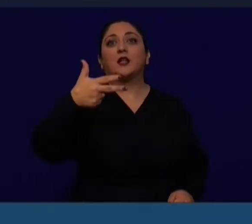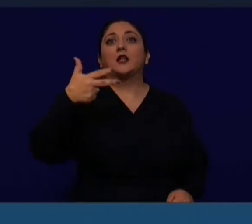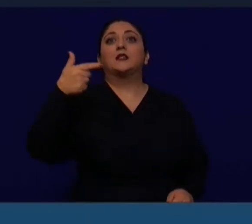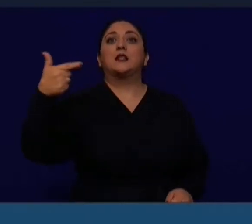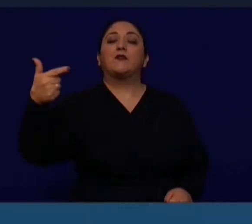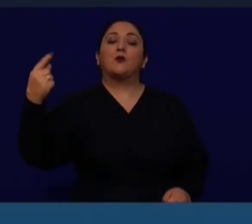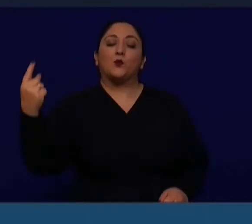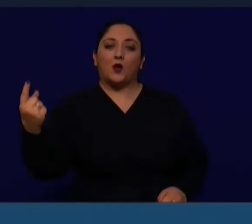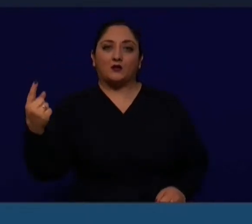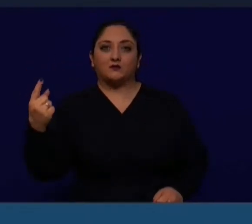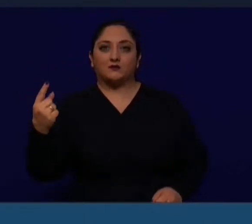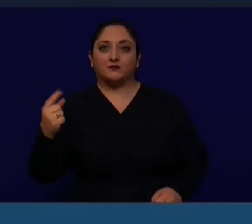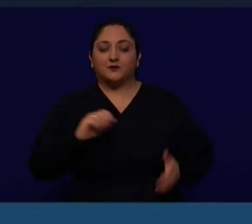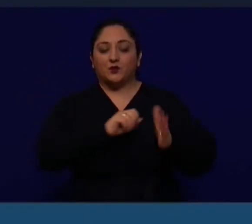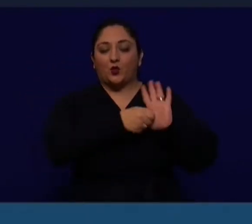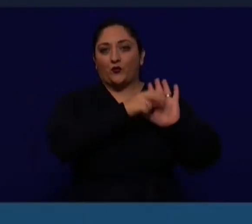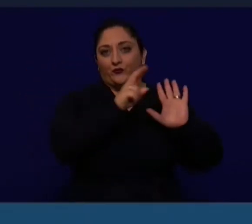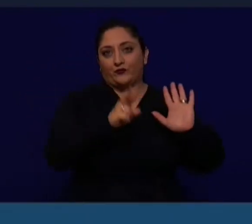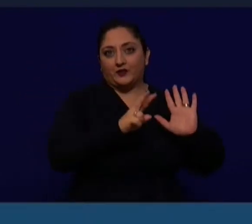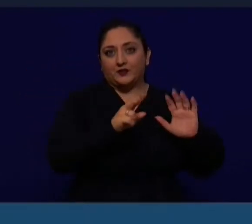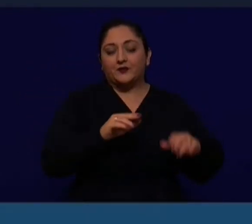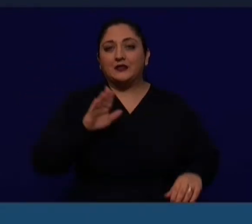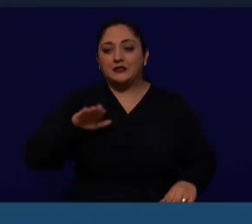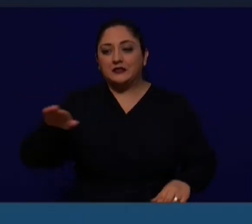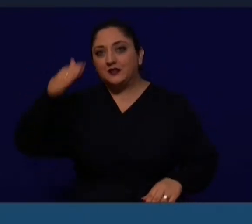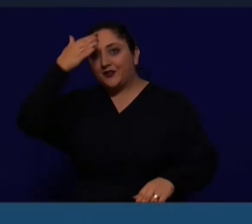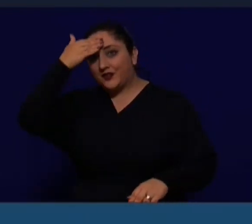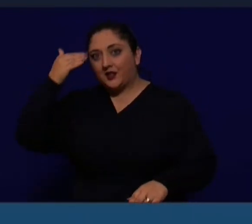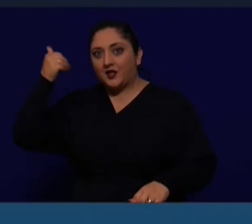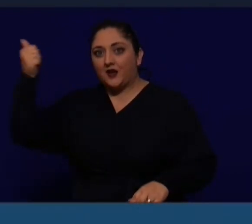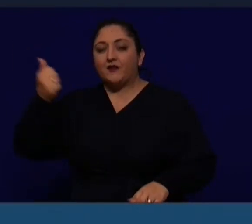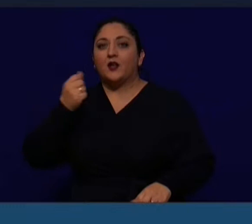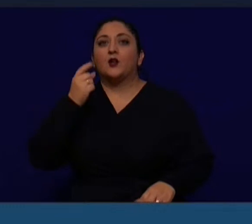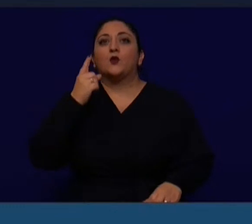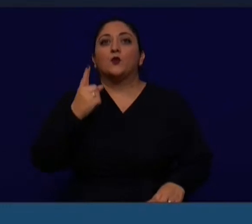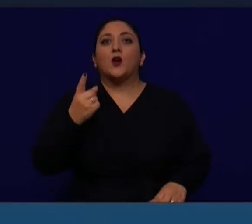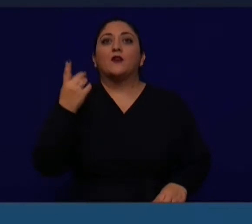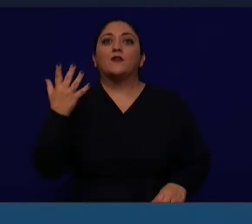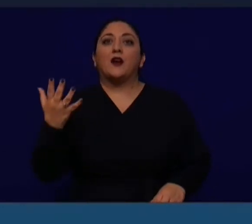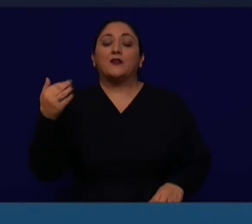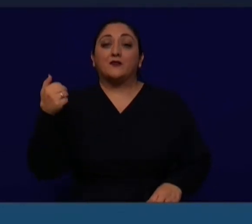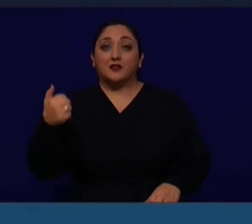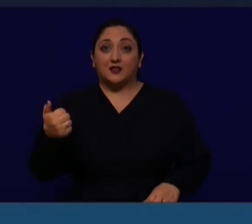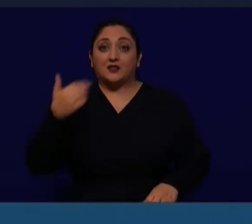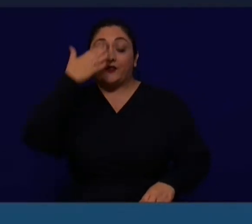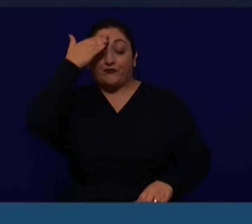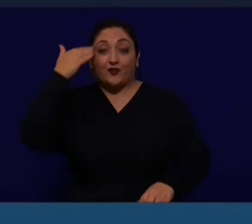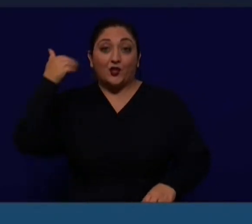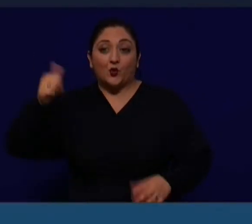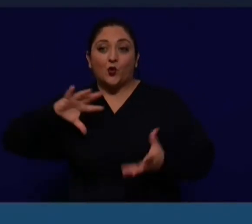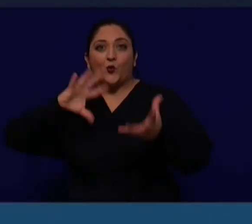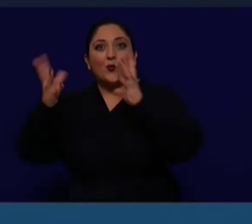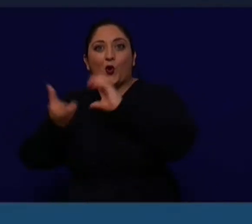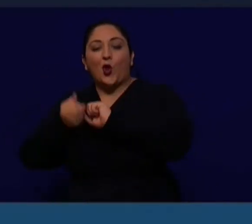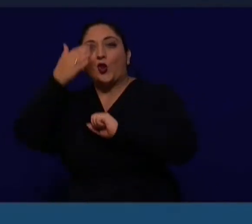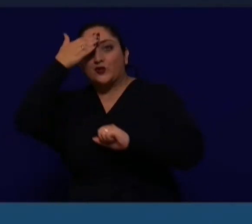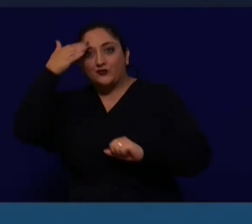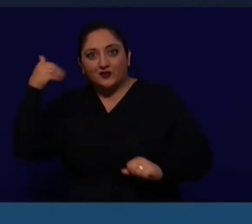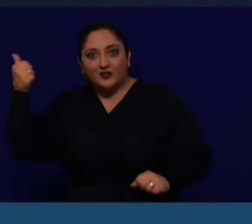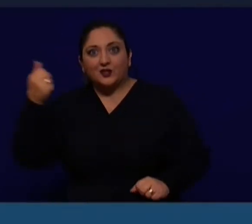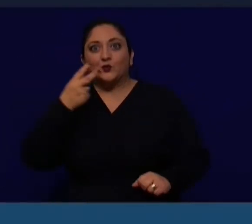23,871. Bħala nies li jkunu recovered kellna 156 u allura t-total ta' recovered huwa